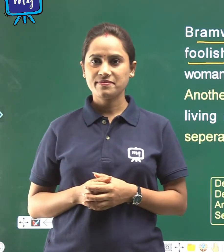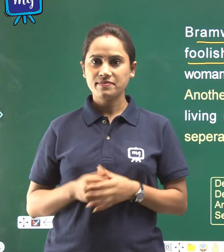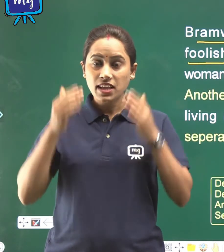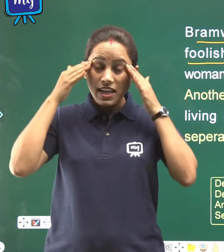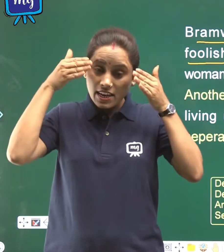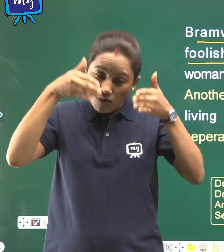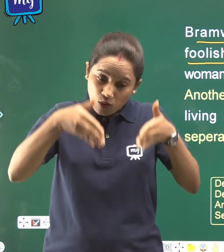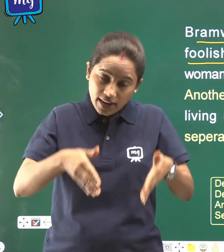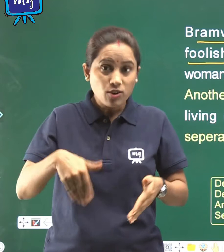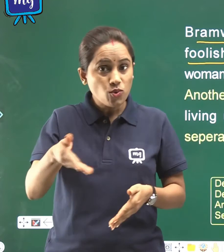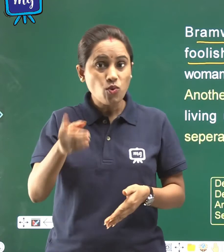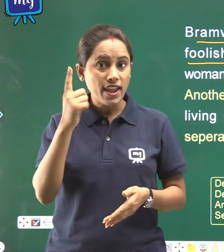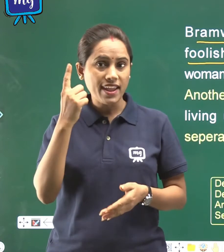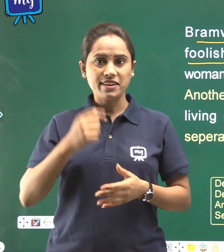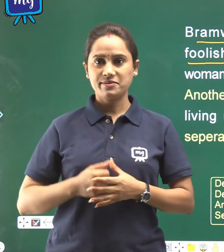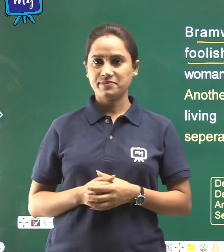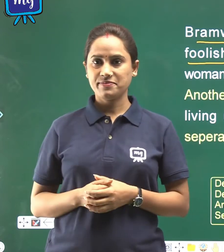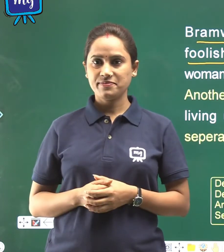devoted to a